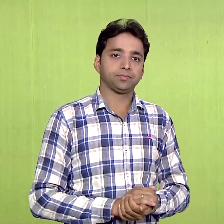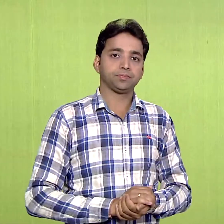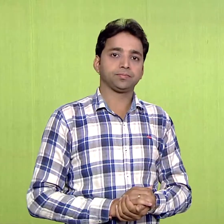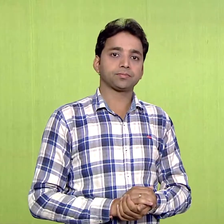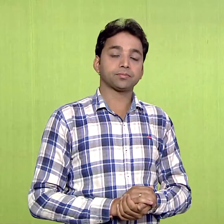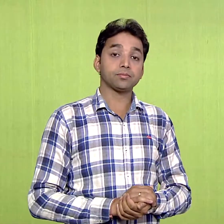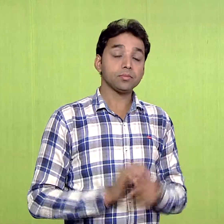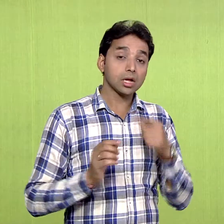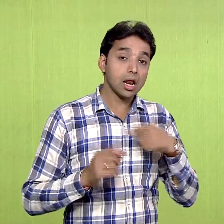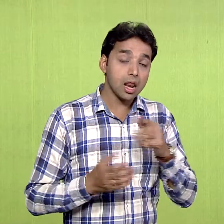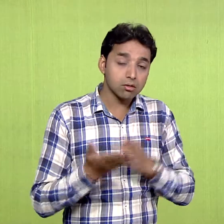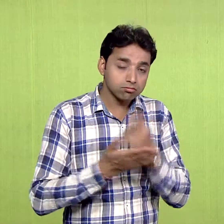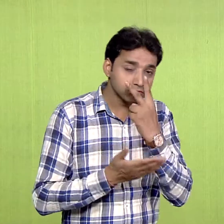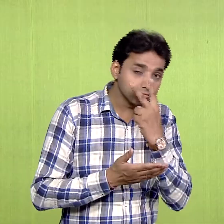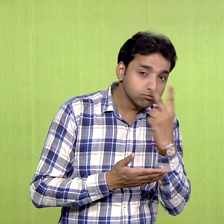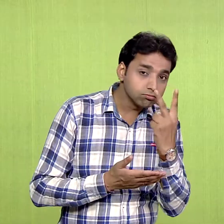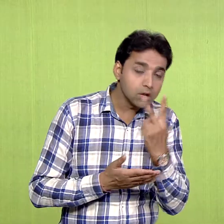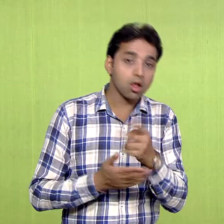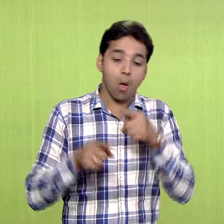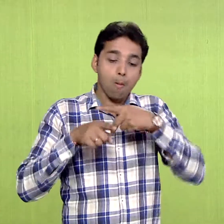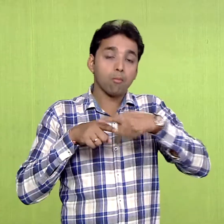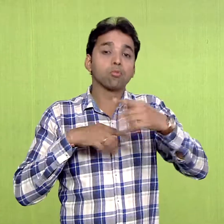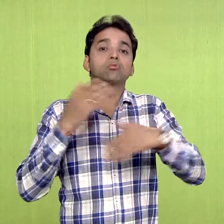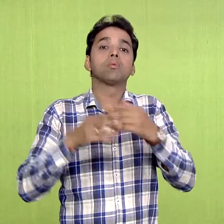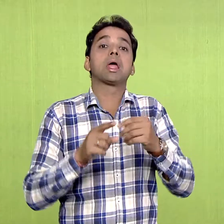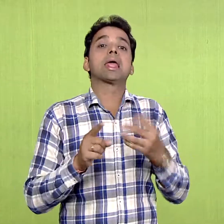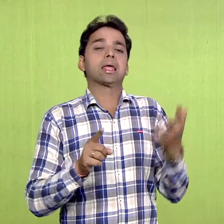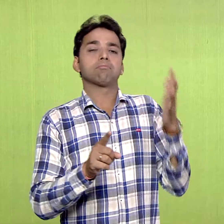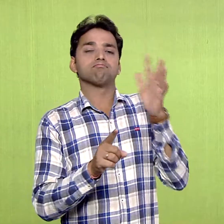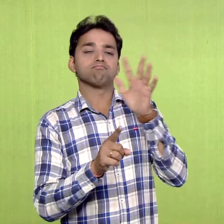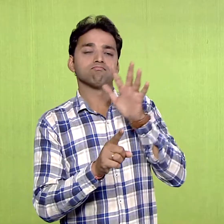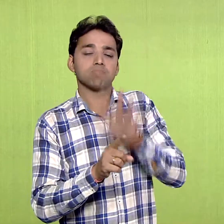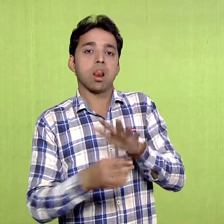Let us have a look at the process of evolution of Indian architecture.